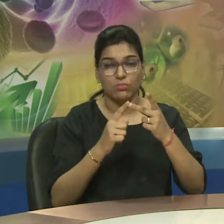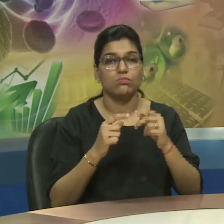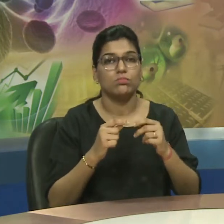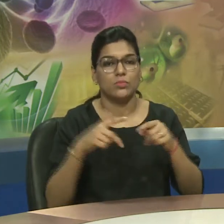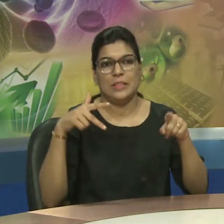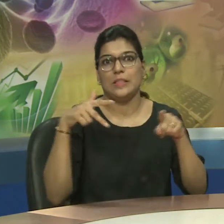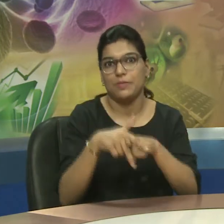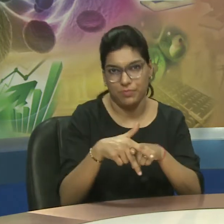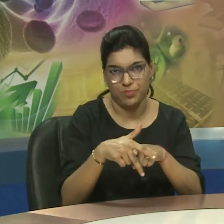Second one is